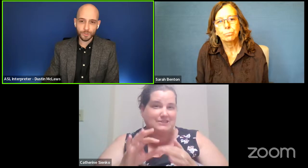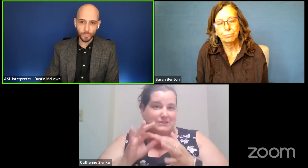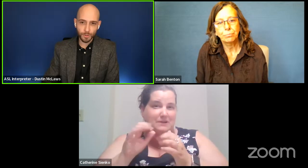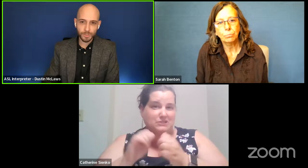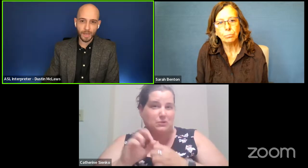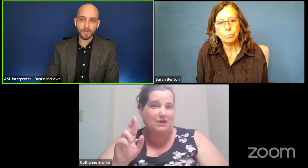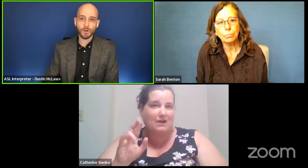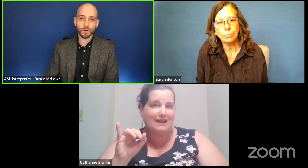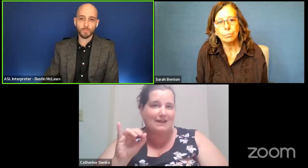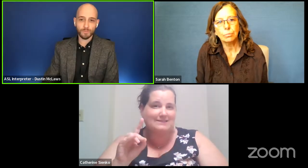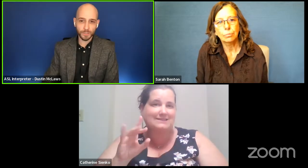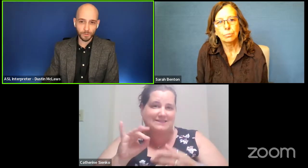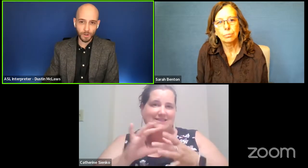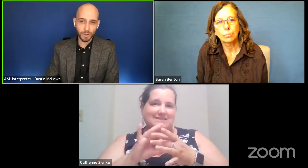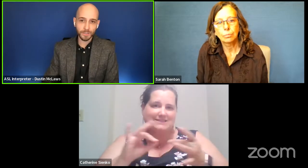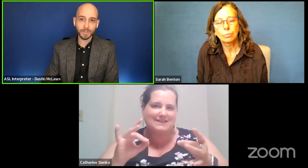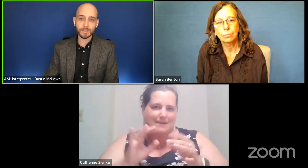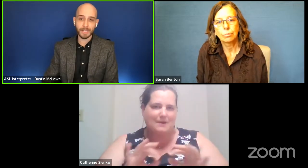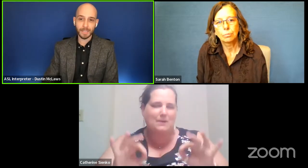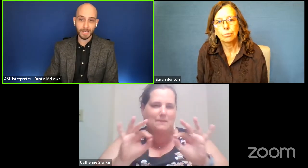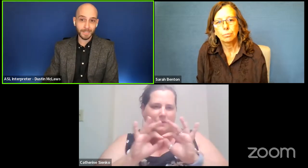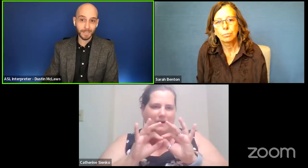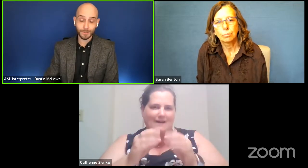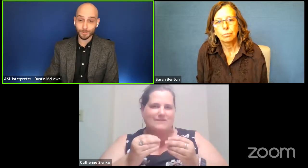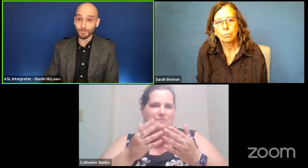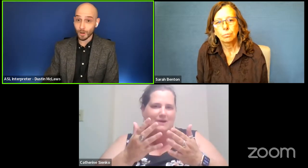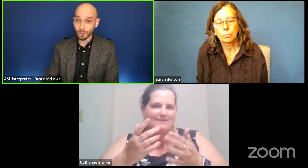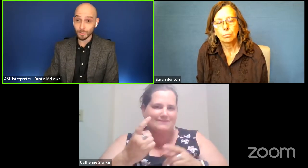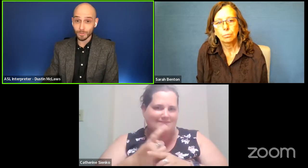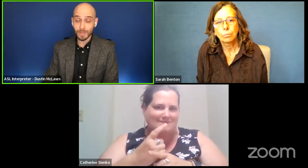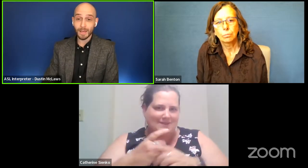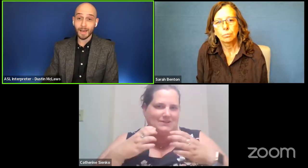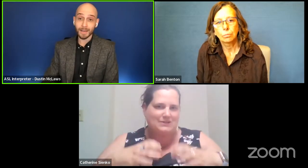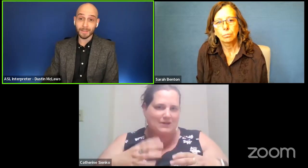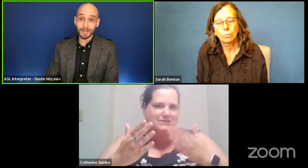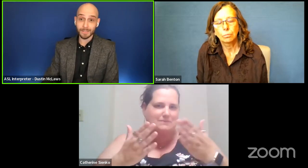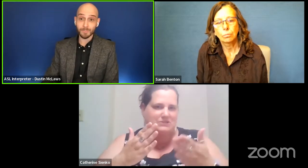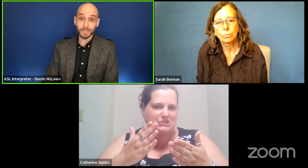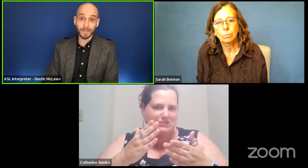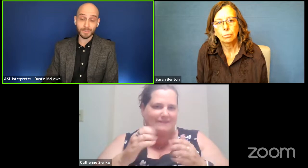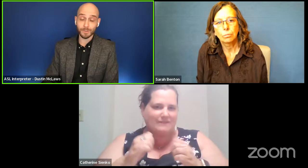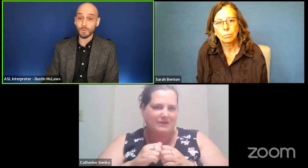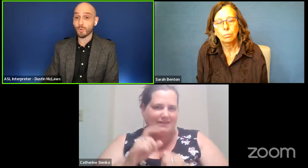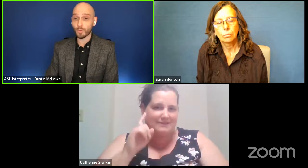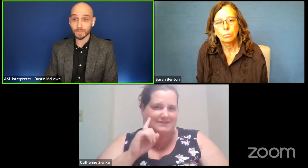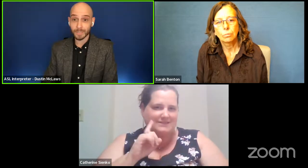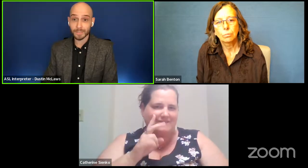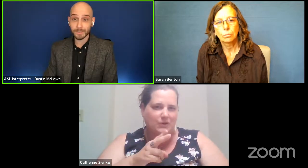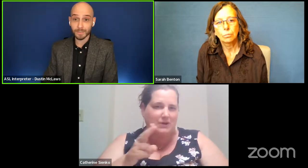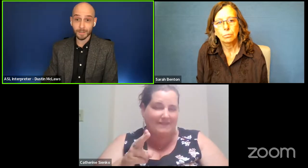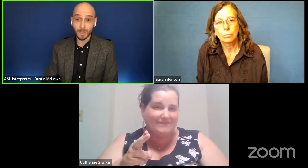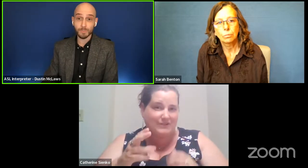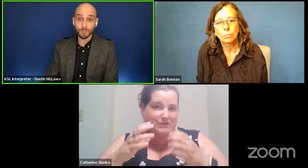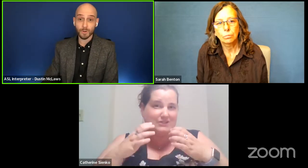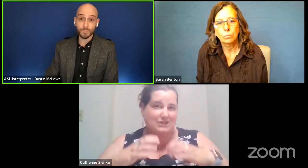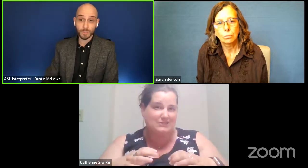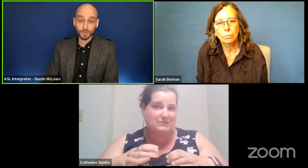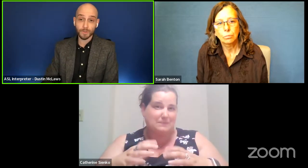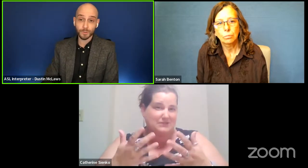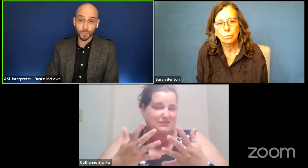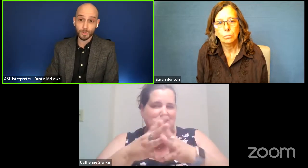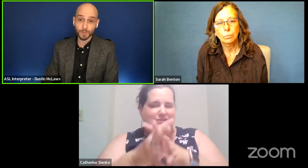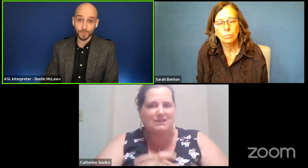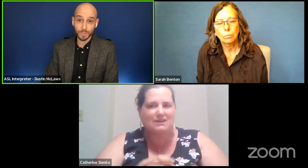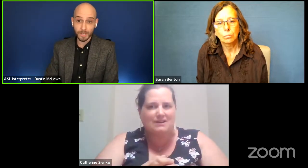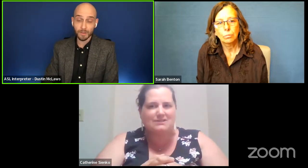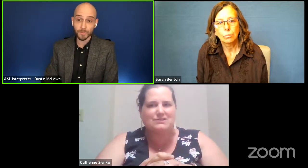And the interpreters have a code of professional conduct that they need to follow. And that is something that's so important. That comes from the